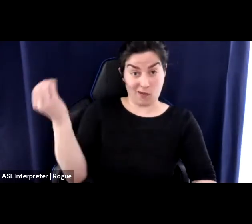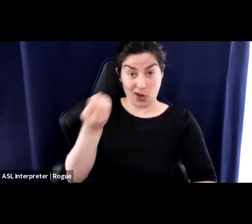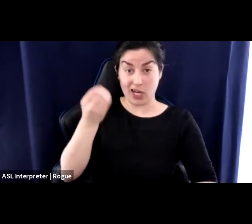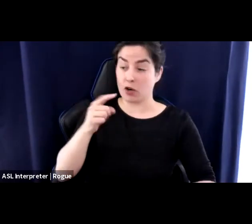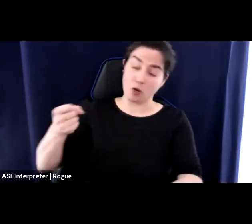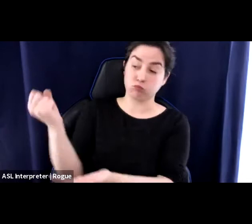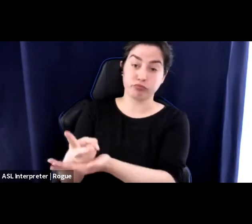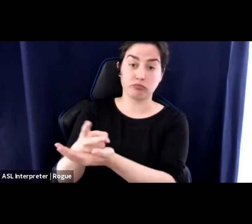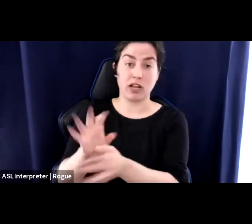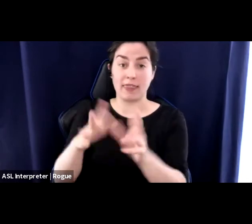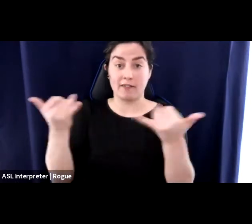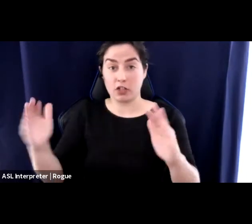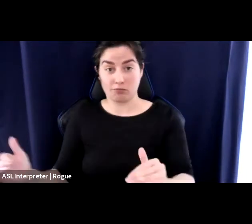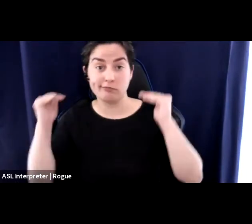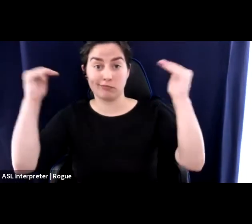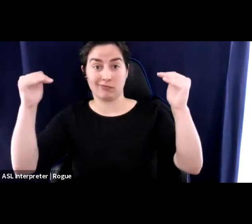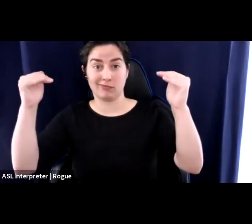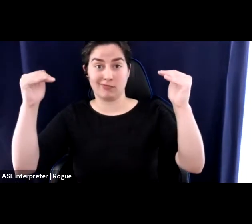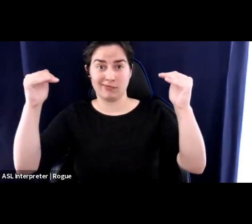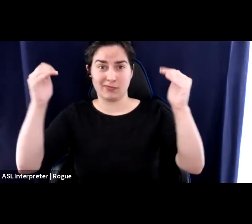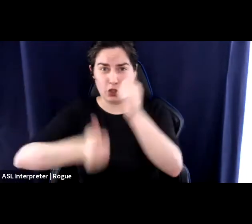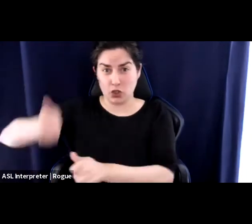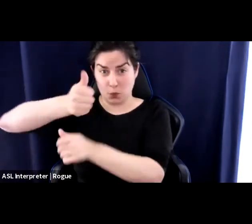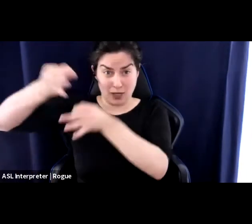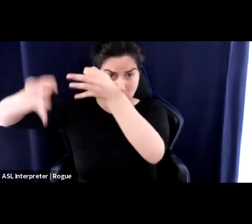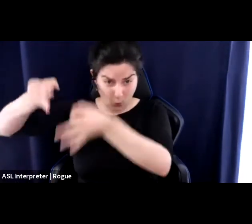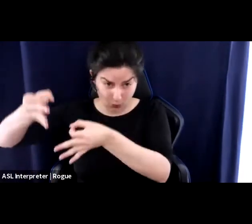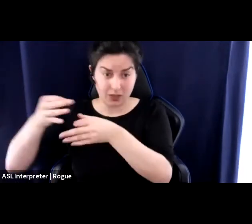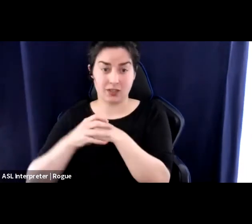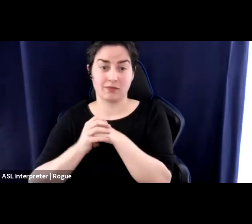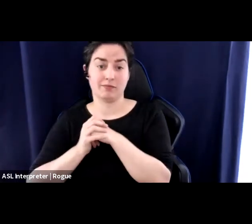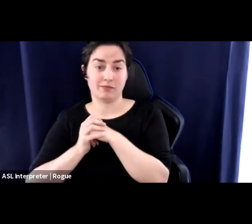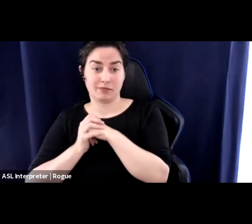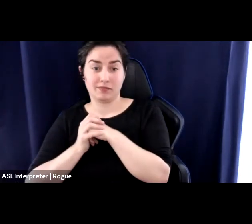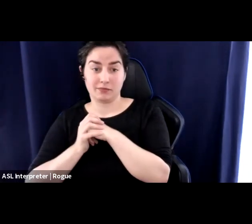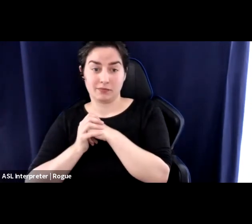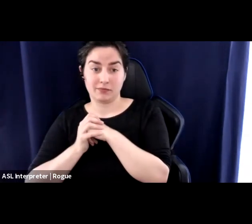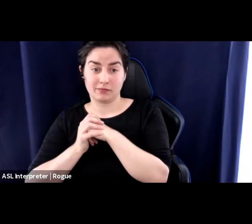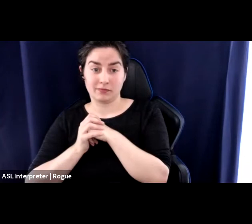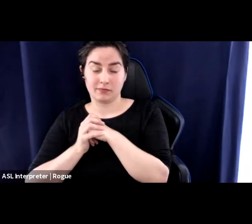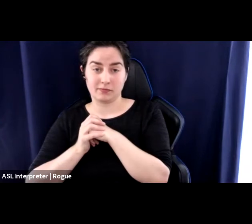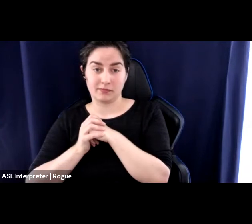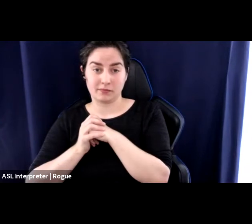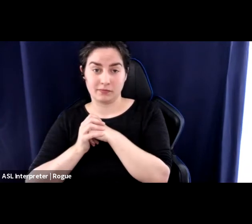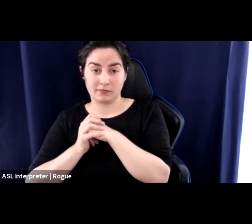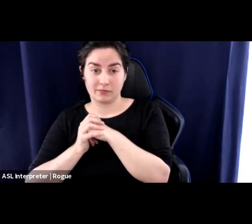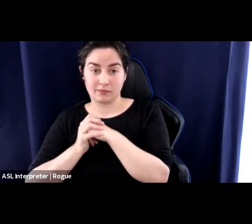to the Supreme Court. So now, just move this